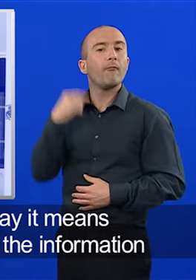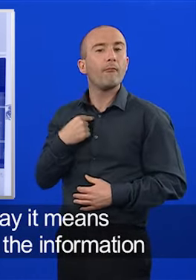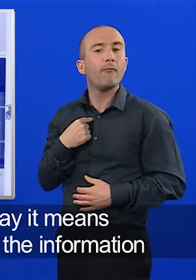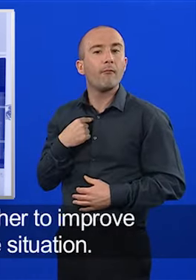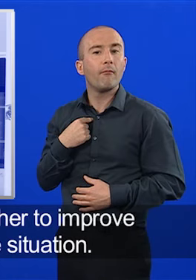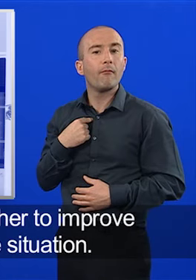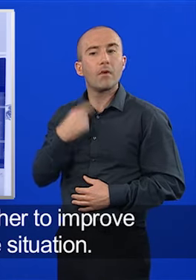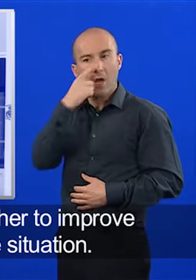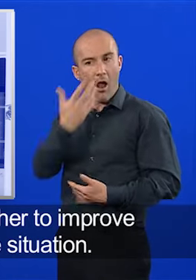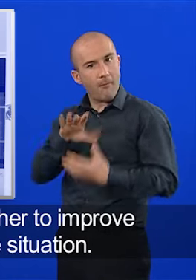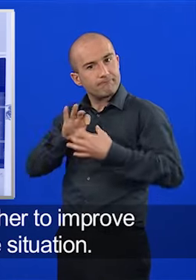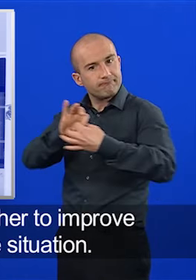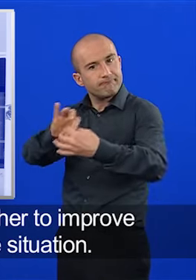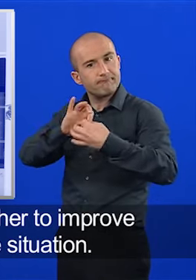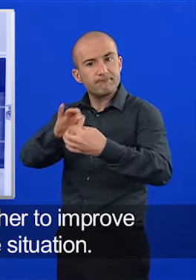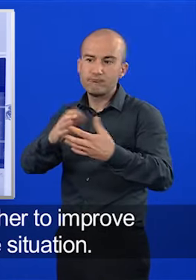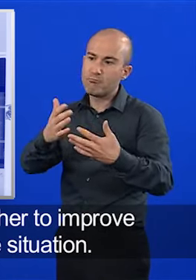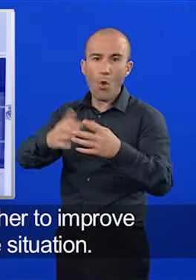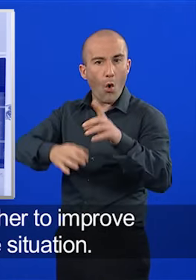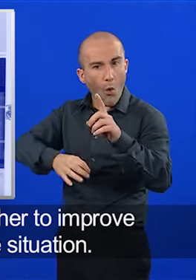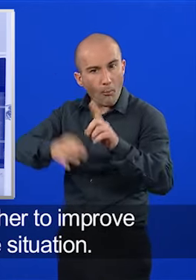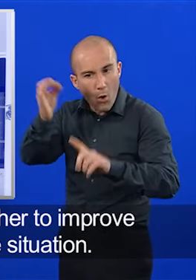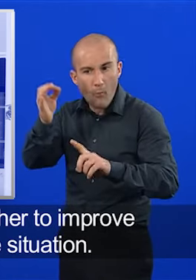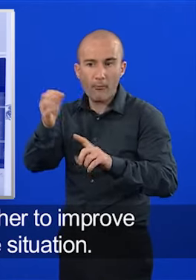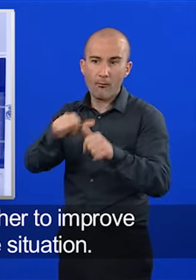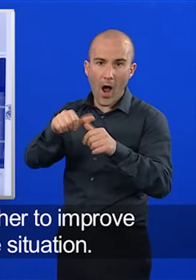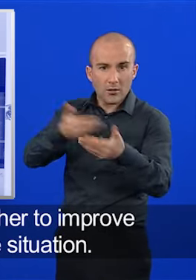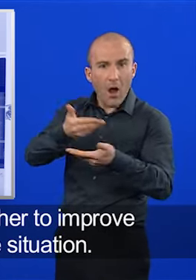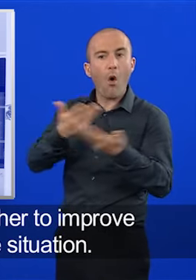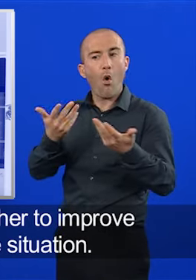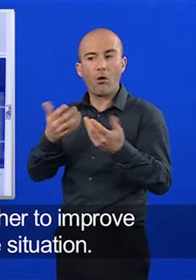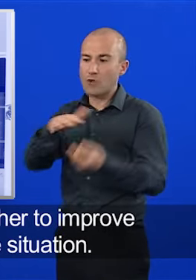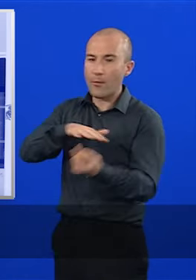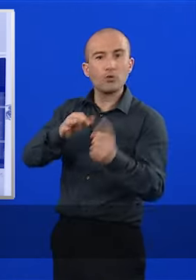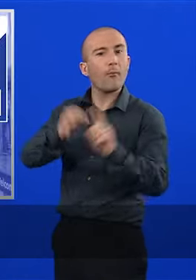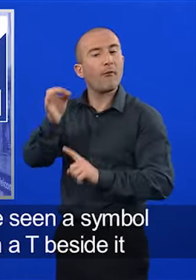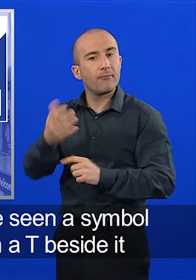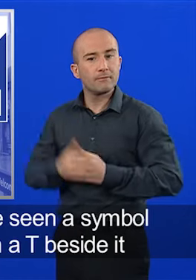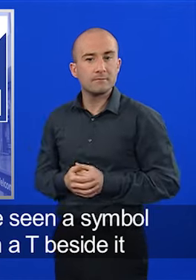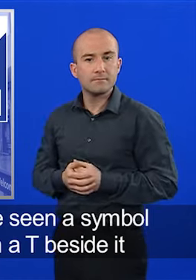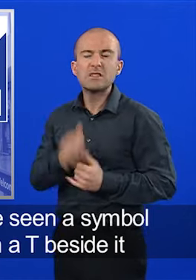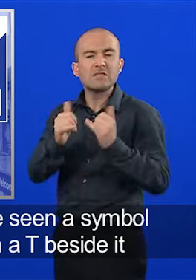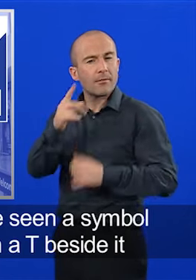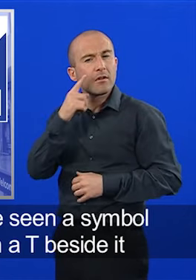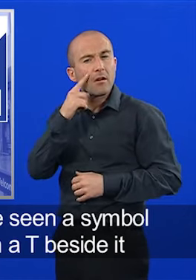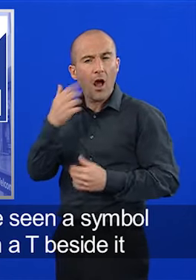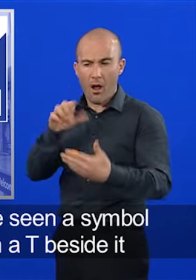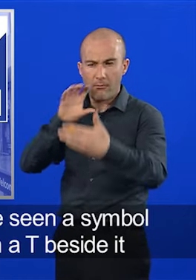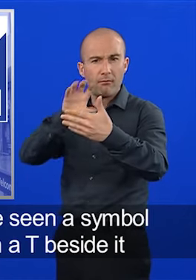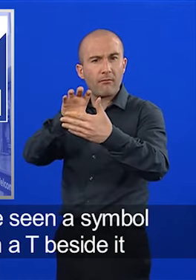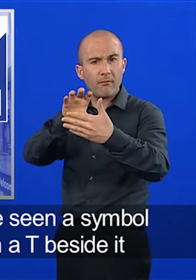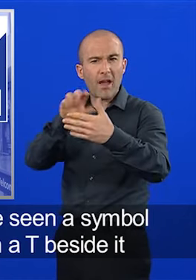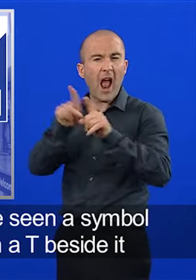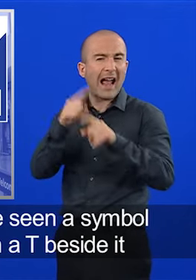information and we can work together to sort of improve that or improve the situation. Sometimes you'll have seen